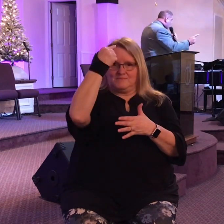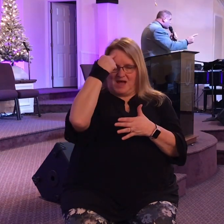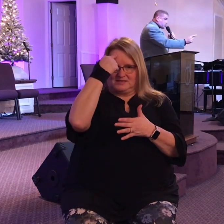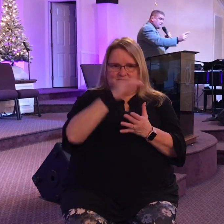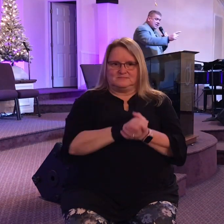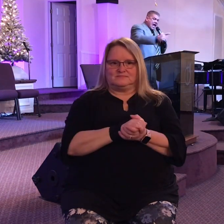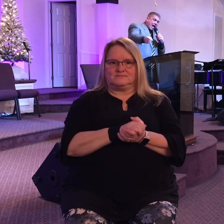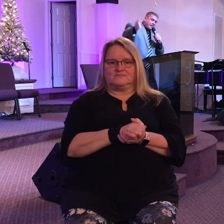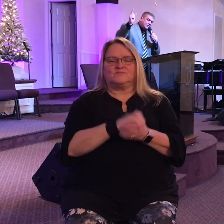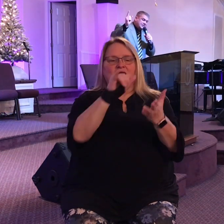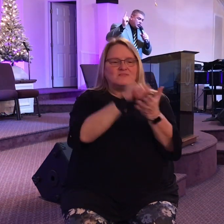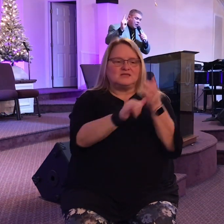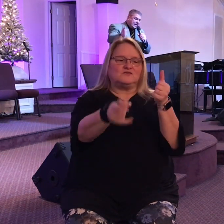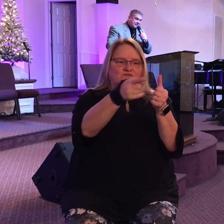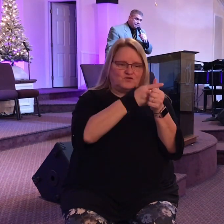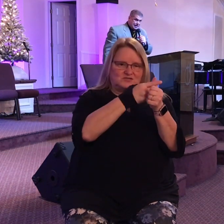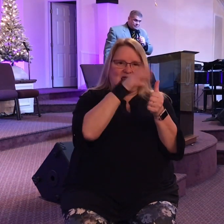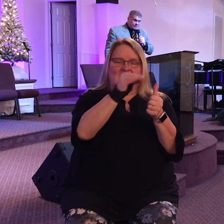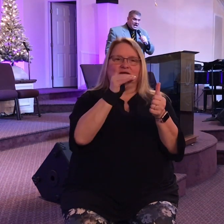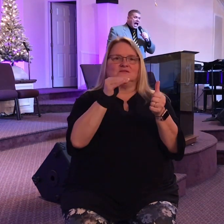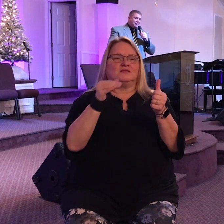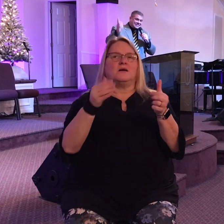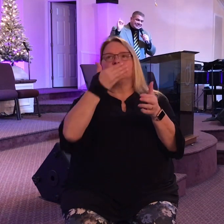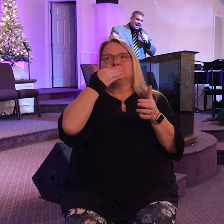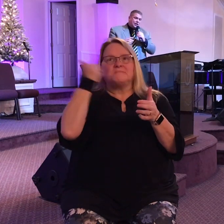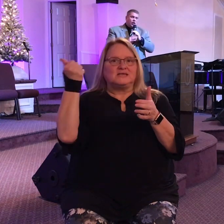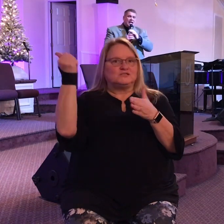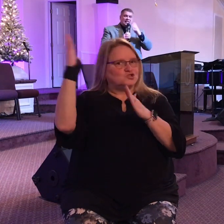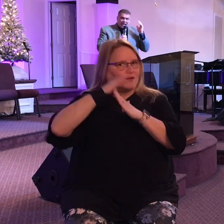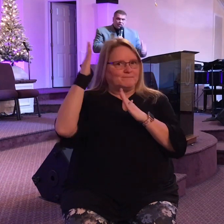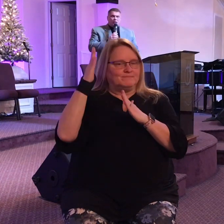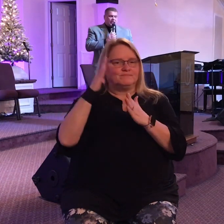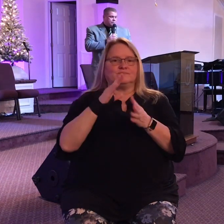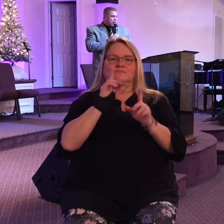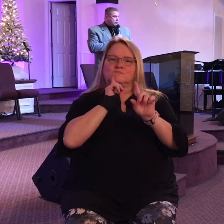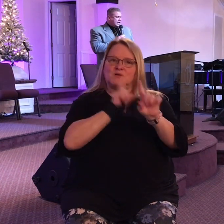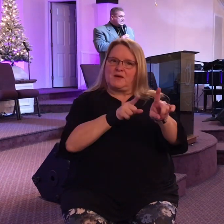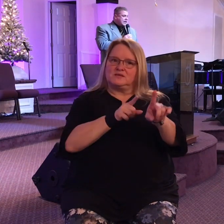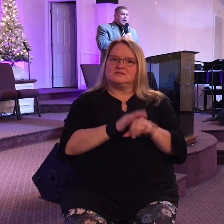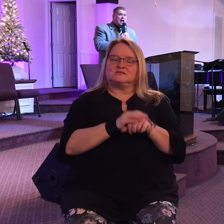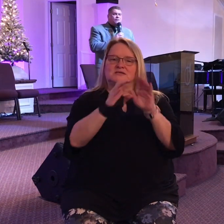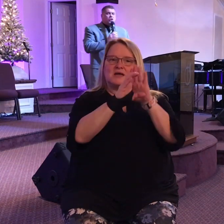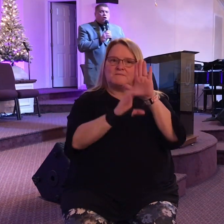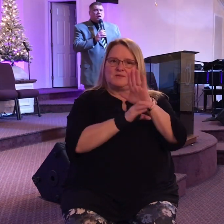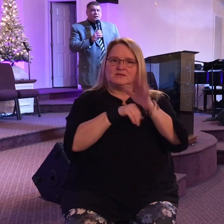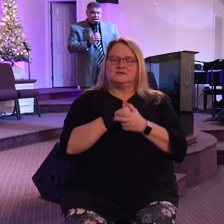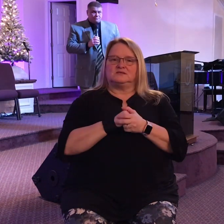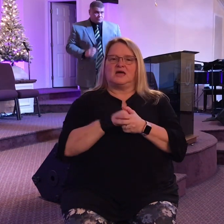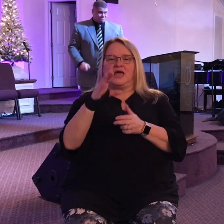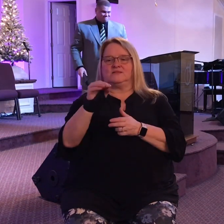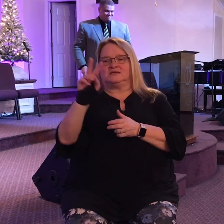the first and this is the greatest commandment. Amen. And the second one is equally important. He said, love